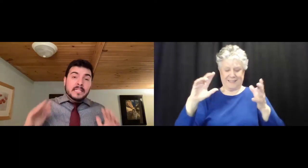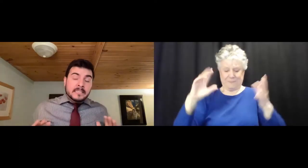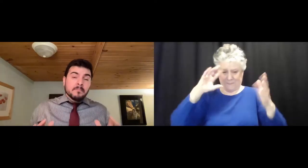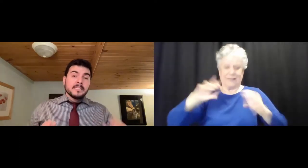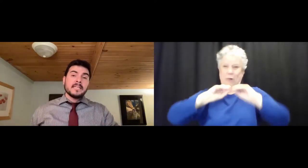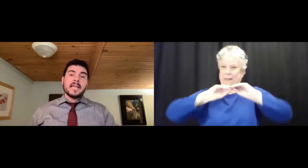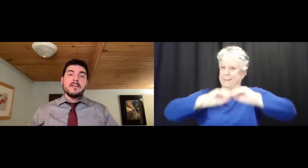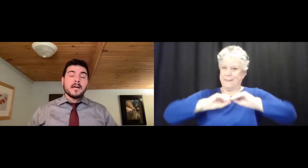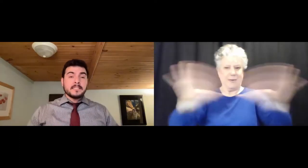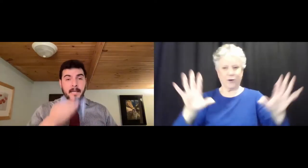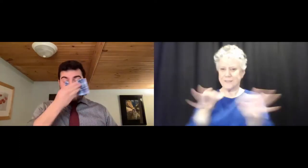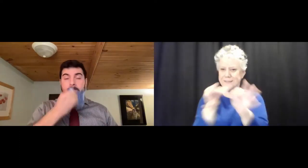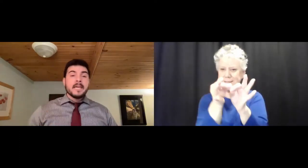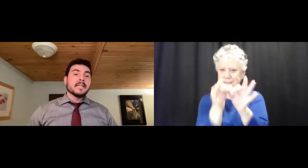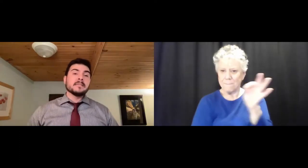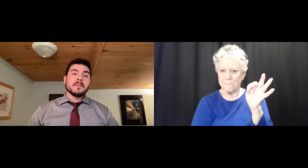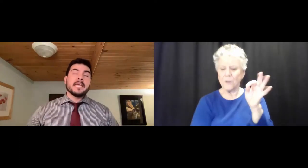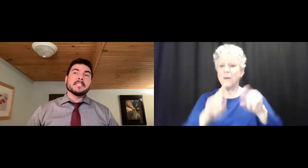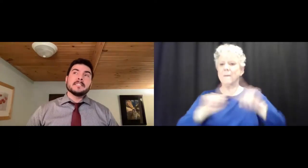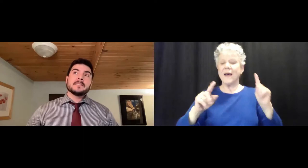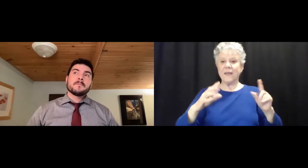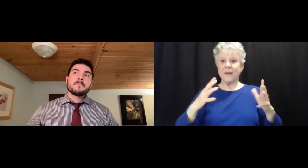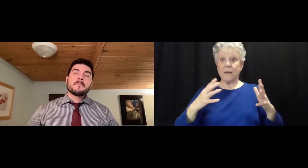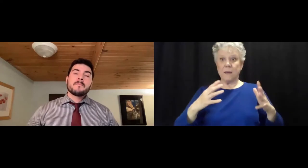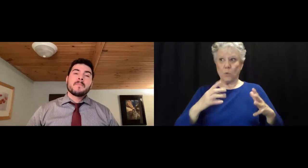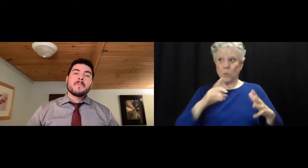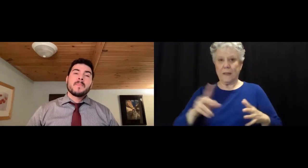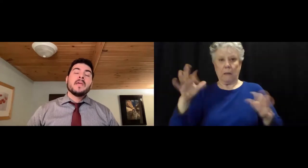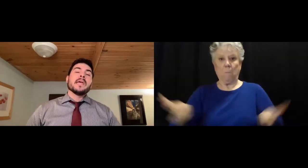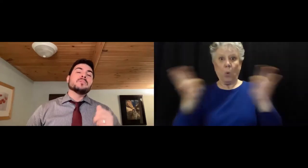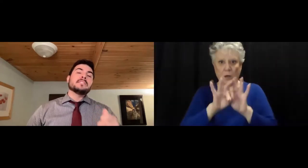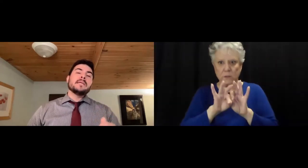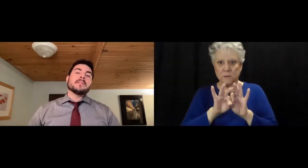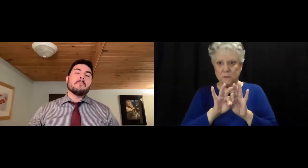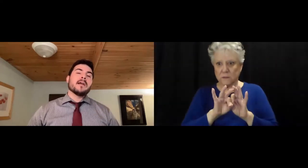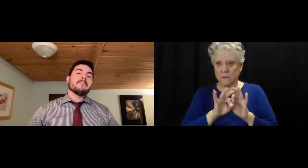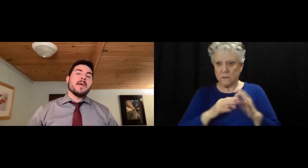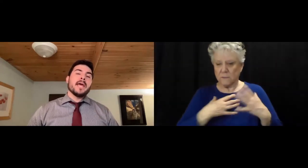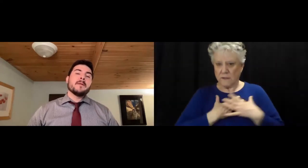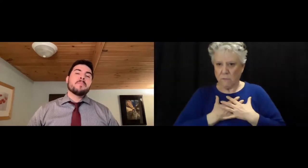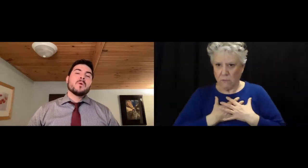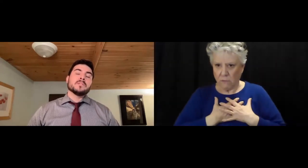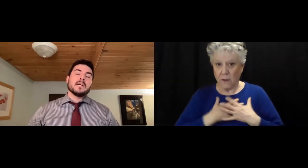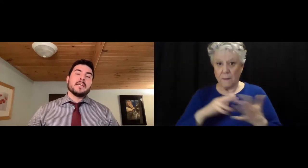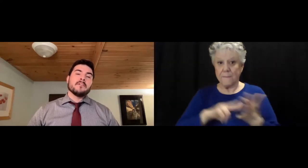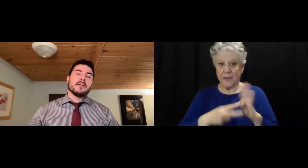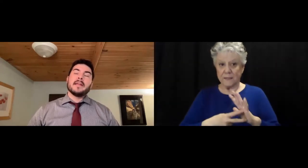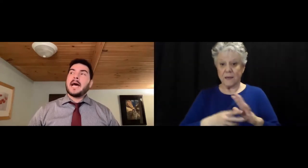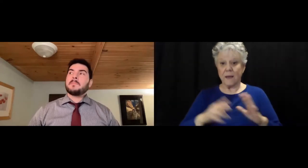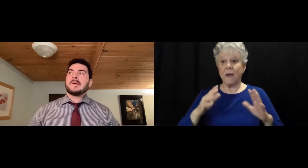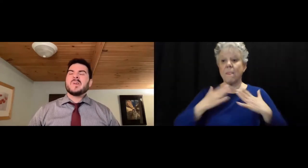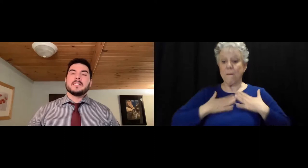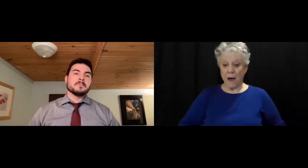Cold in its simplicity and nauseating in its implications. It would seem that the body of man was not given